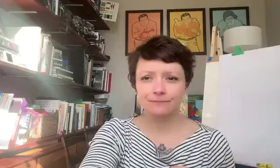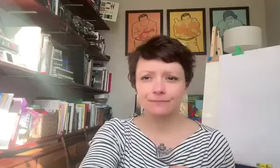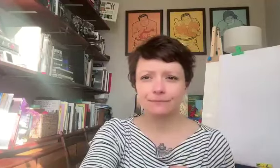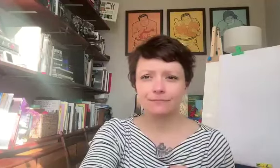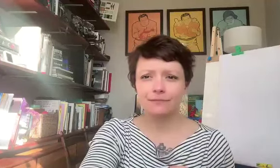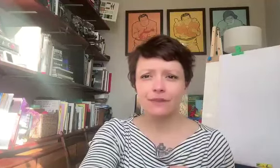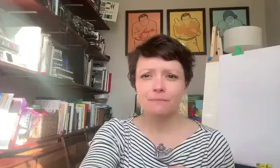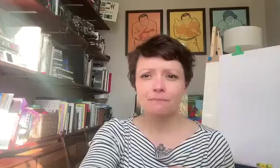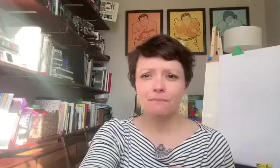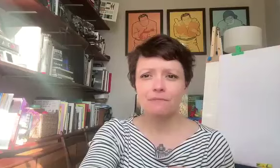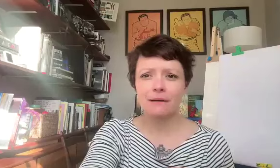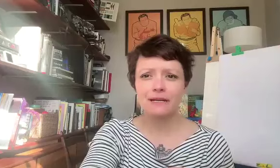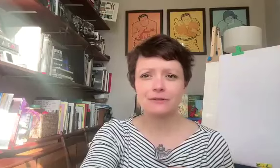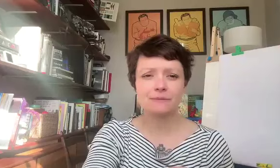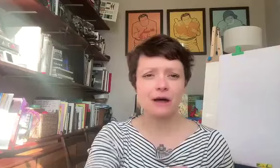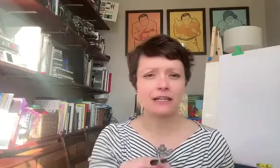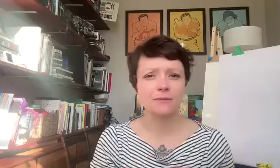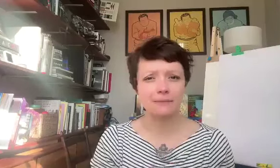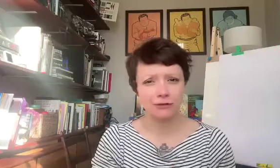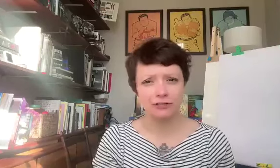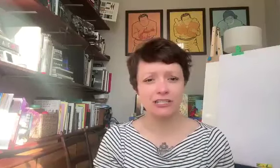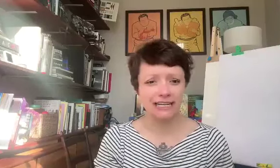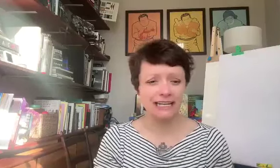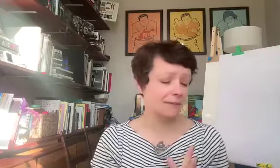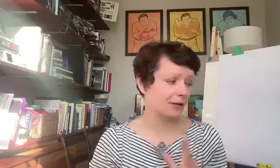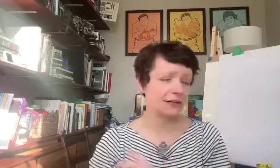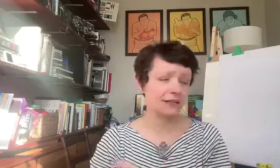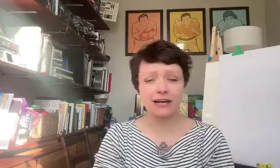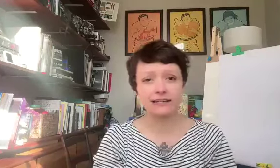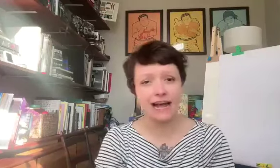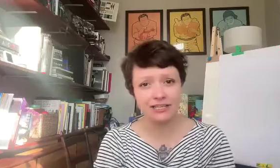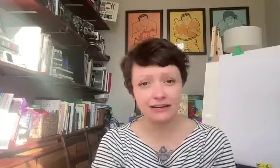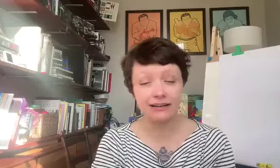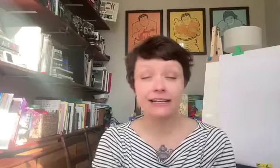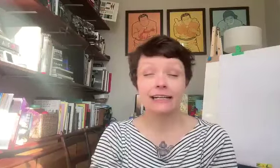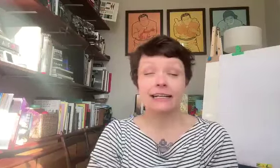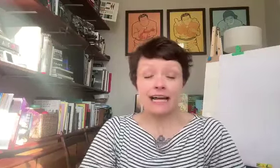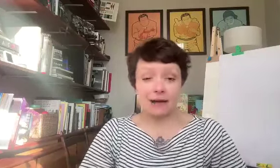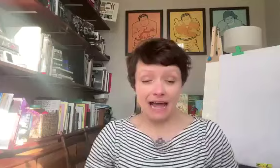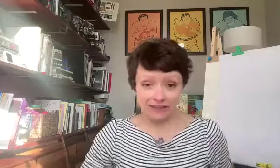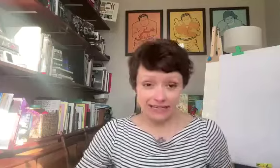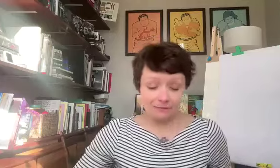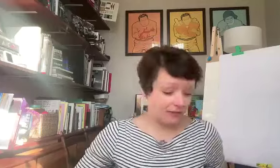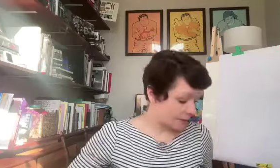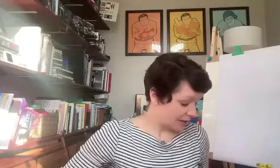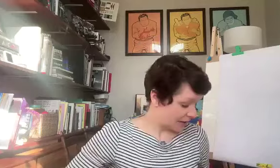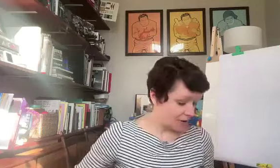So, let me do a small intro. My name is Rachel Giannini. I'm an early childhood educator. I'm an advocate. I'm a video blog